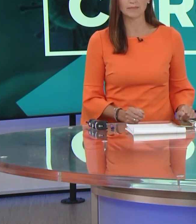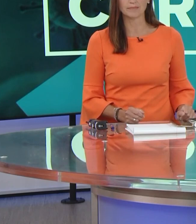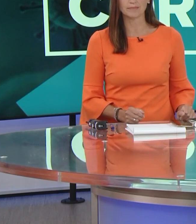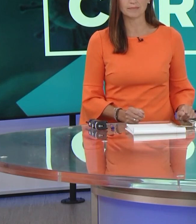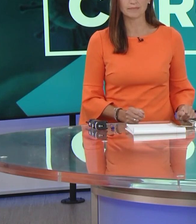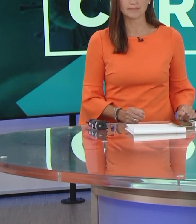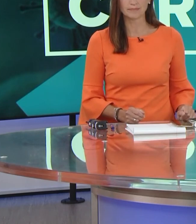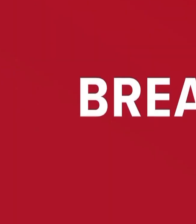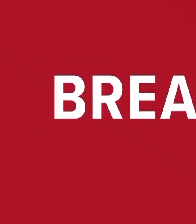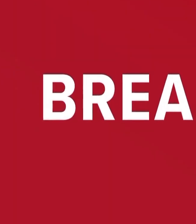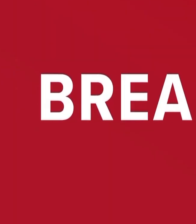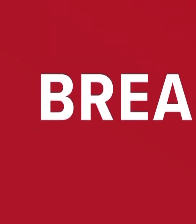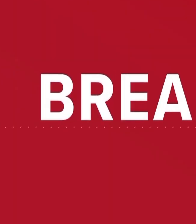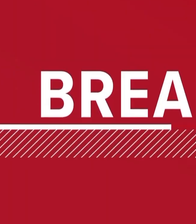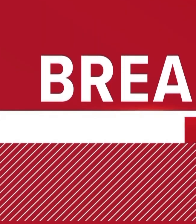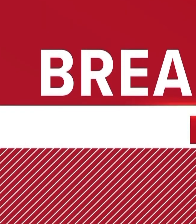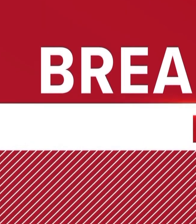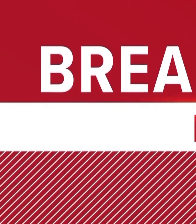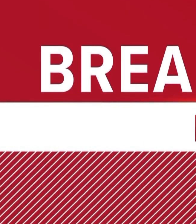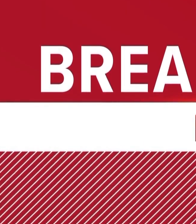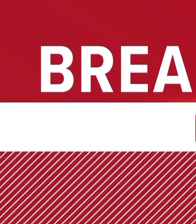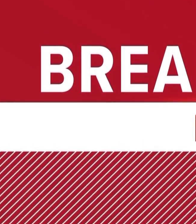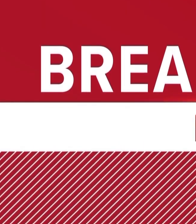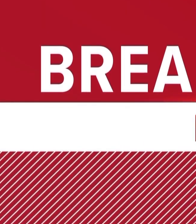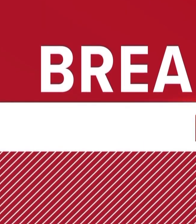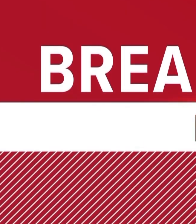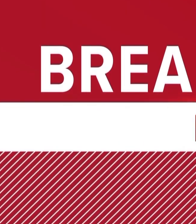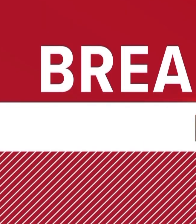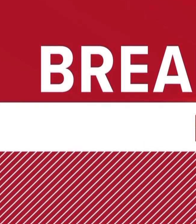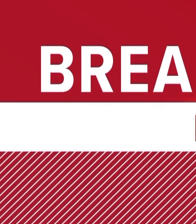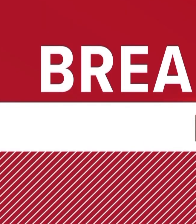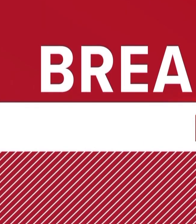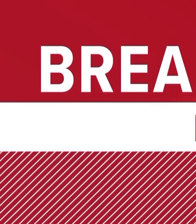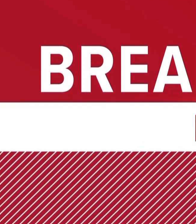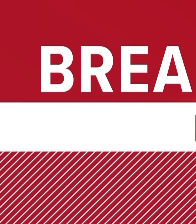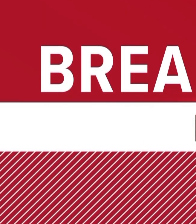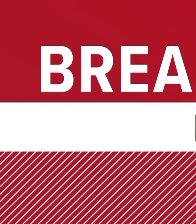programming.